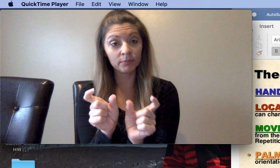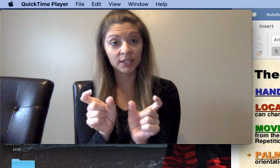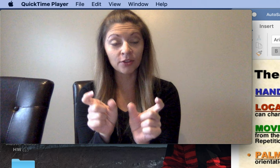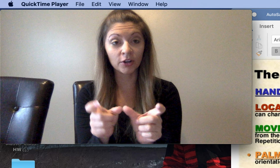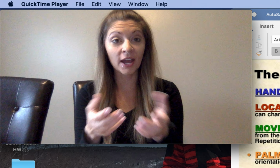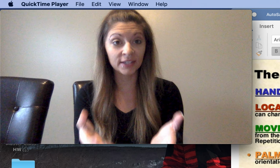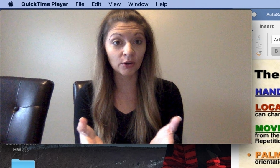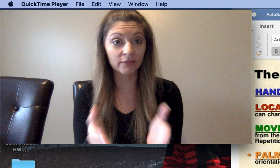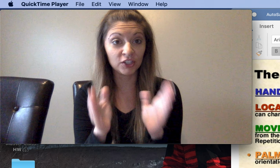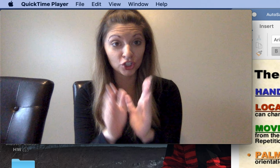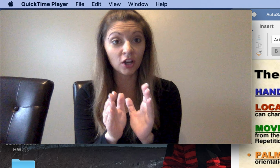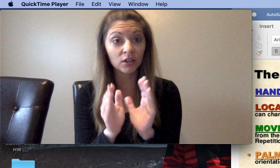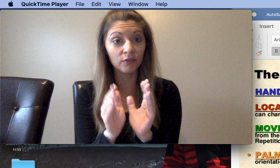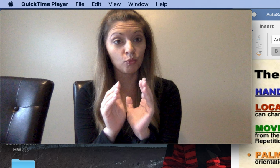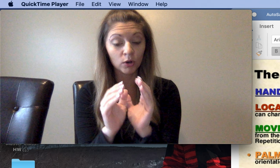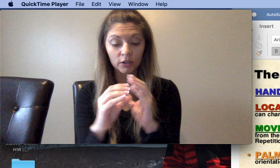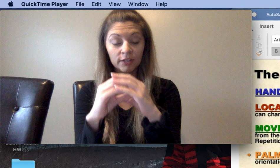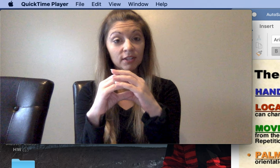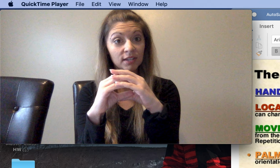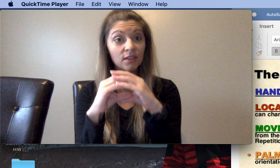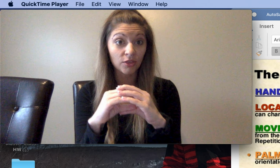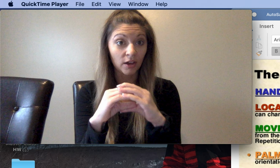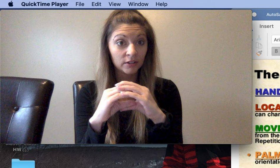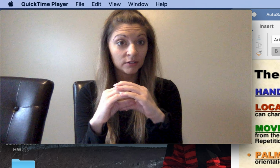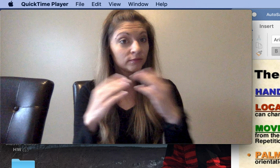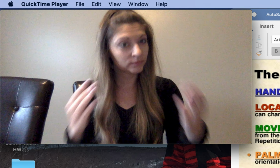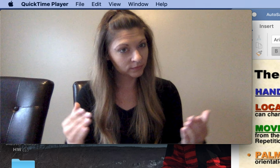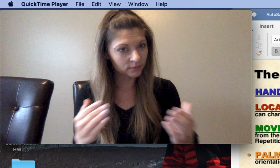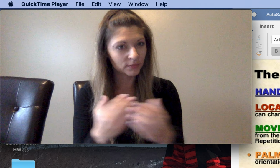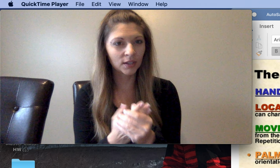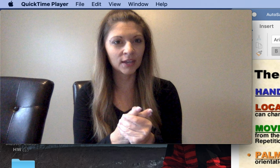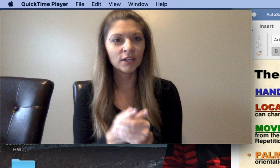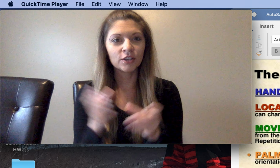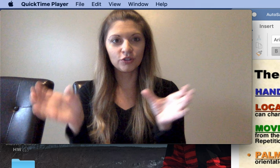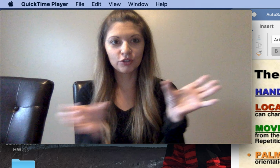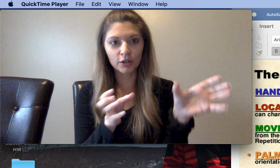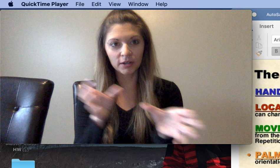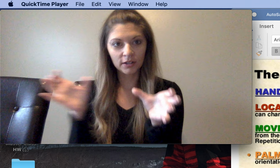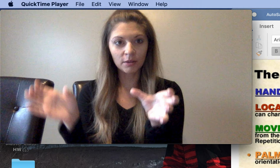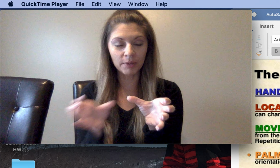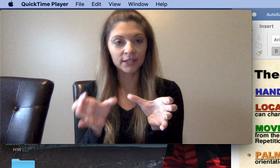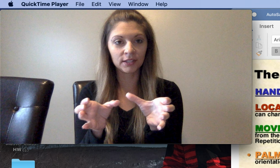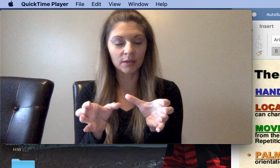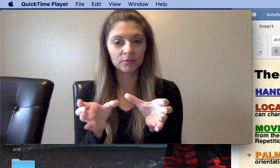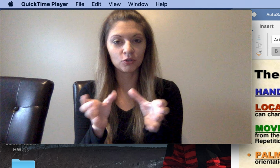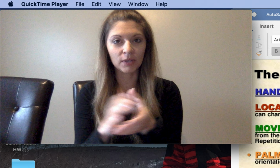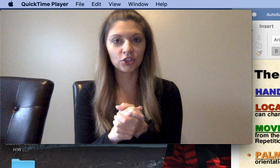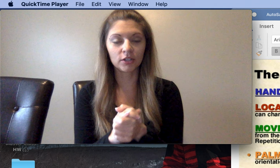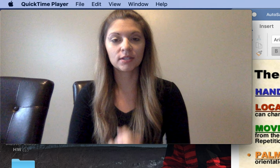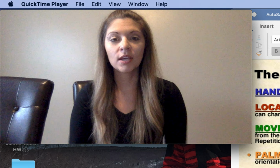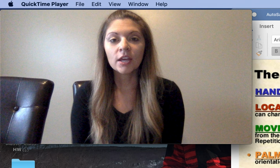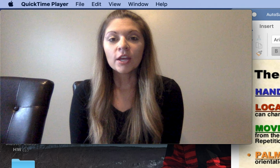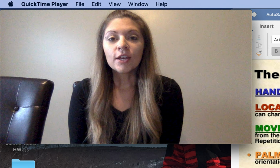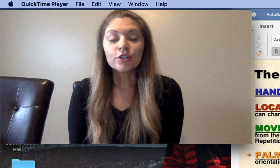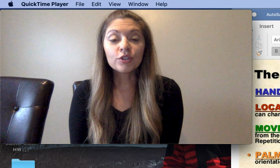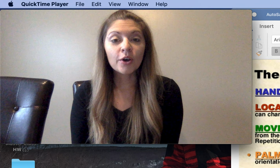I put them together, I now have a chunk of a word that says the. Okay, so you start combining them to make